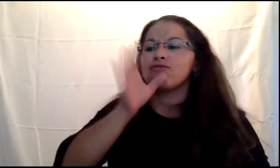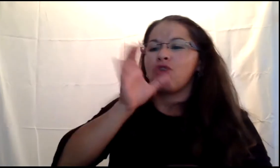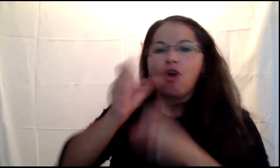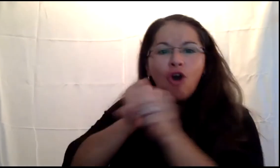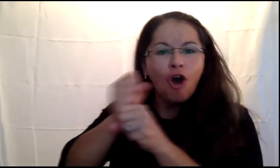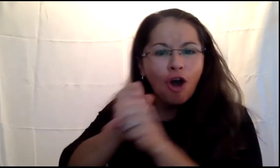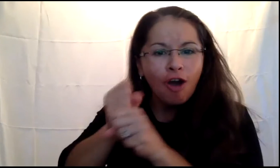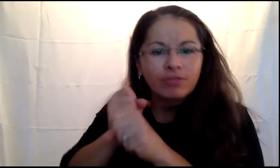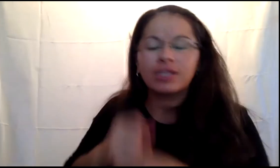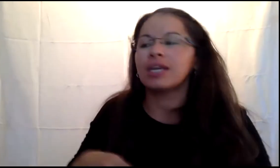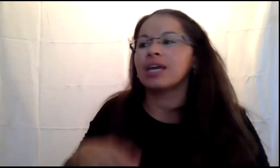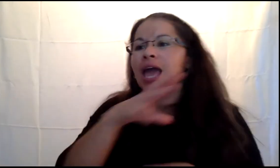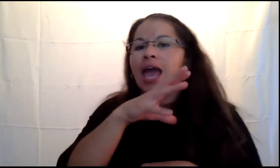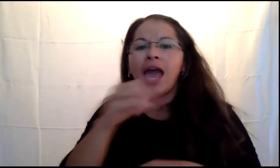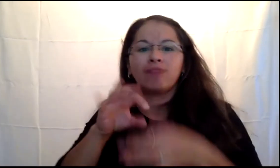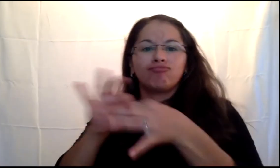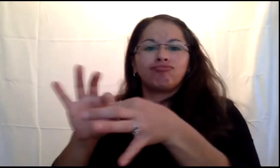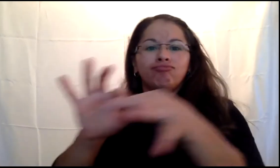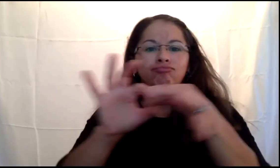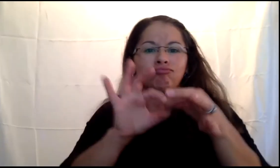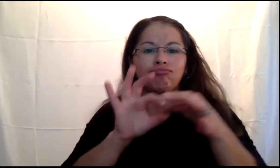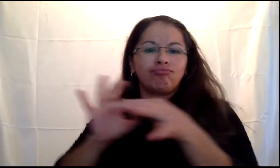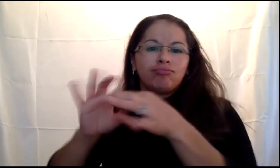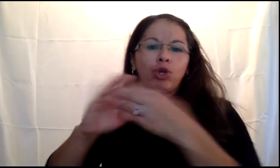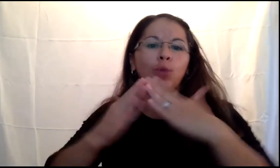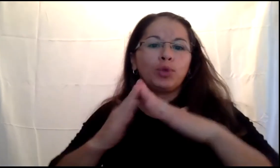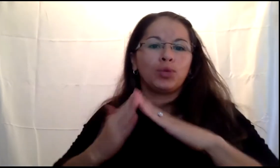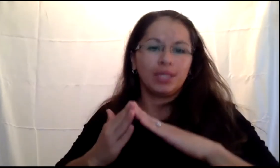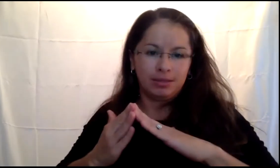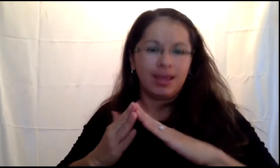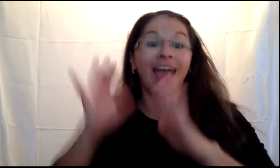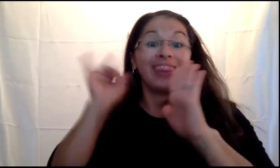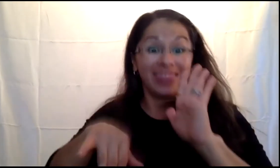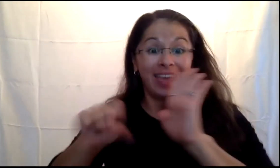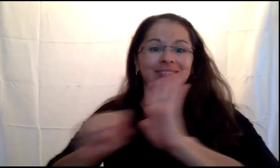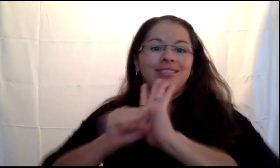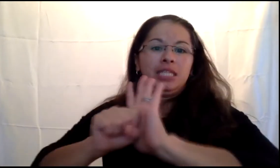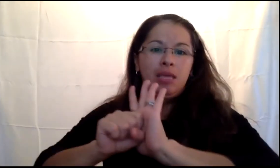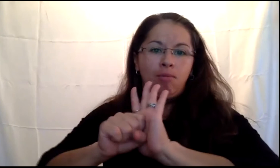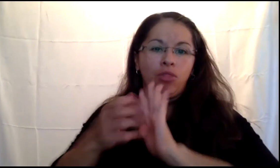to be as one, as a community, and that's what it symbolizes. So we actually have 2 ventanitas on